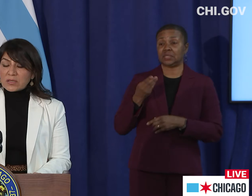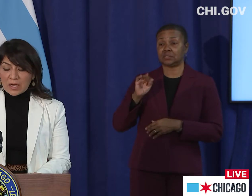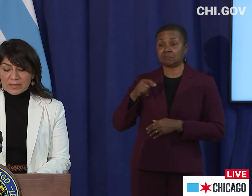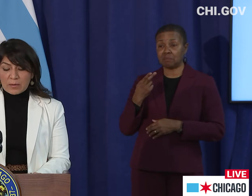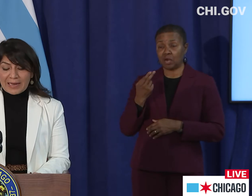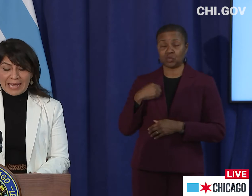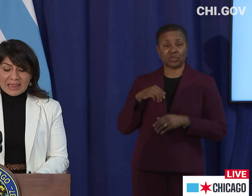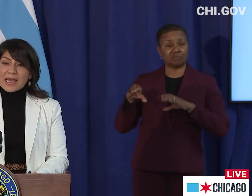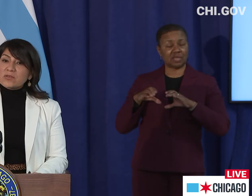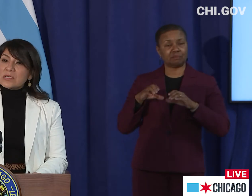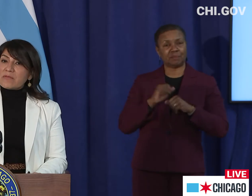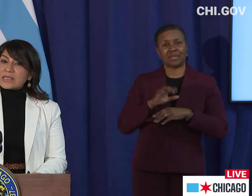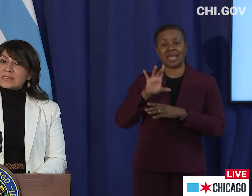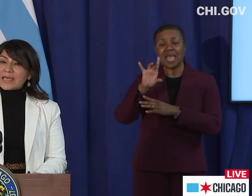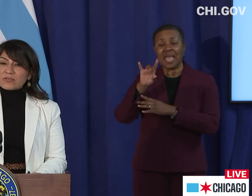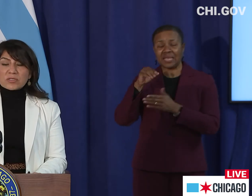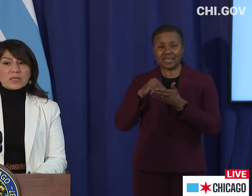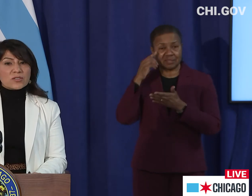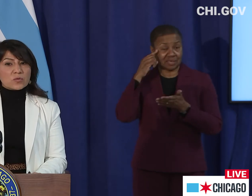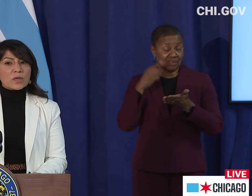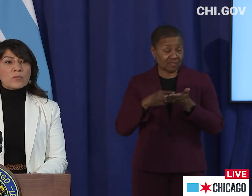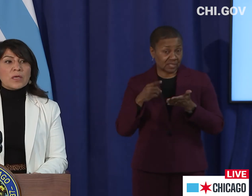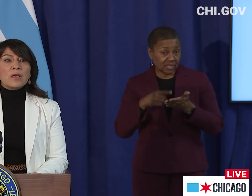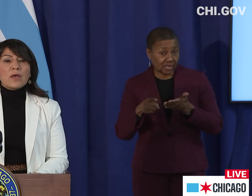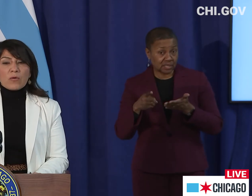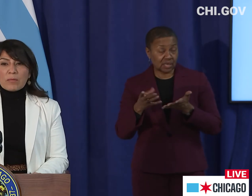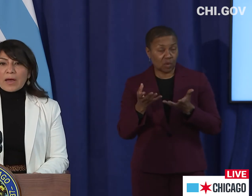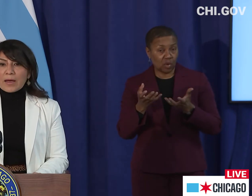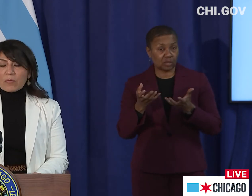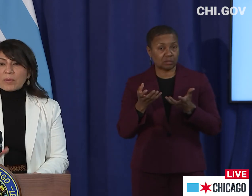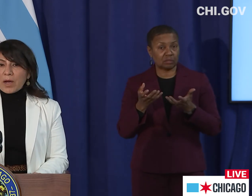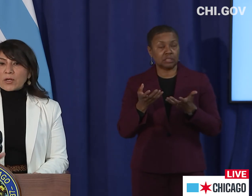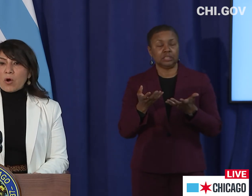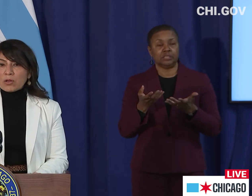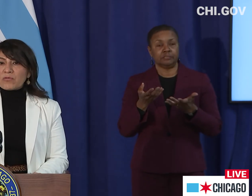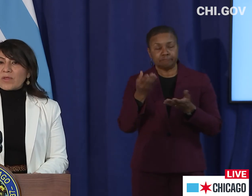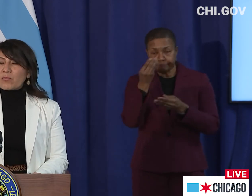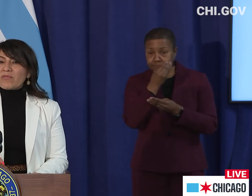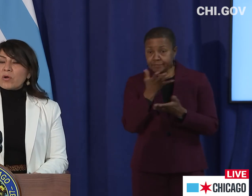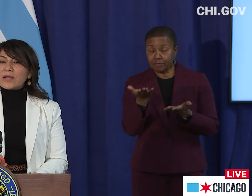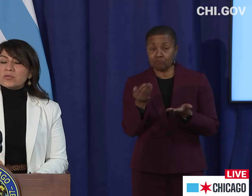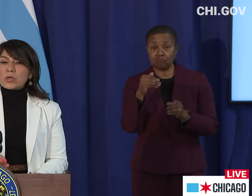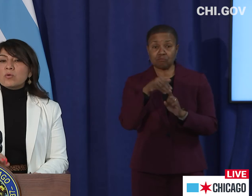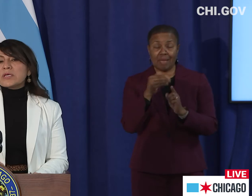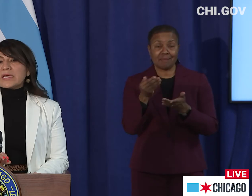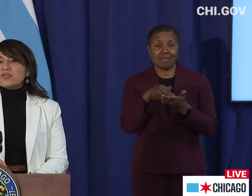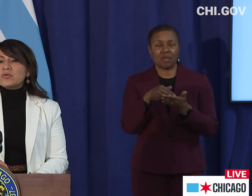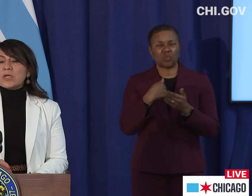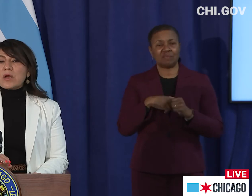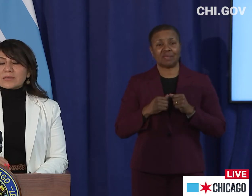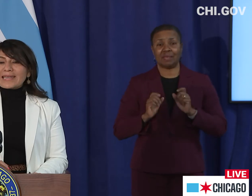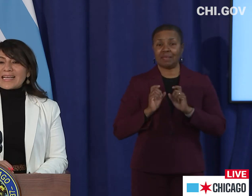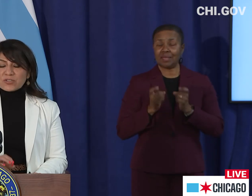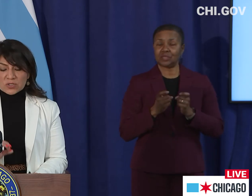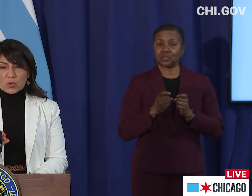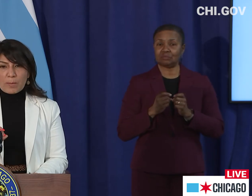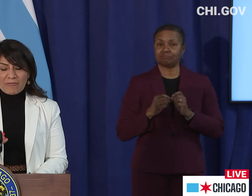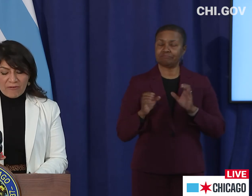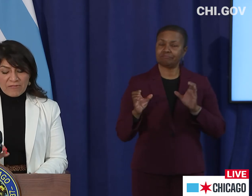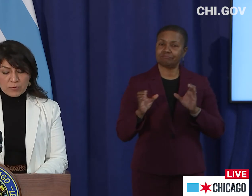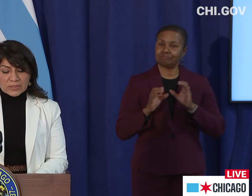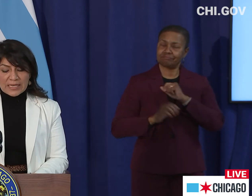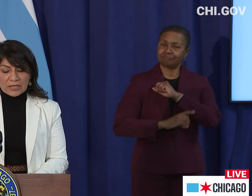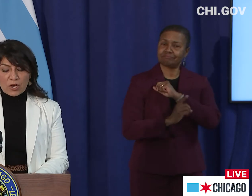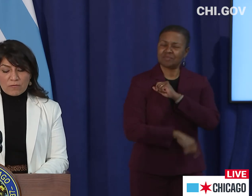have conducted about 8,000 investigations, and I just want to remind all of you that we've actually only issued citations to